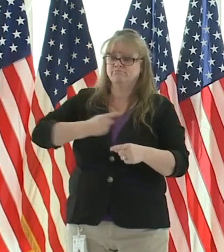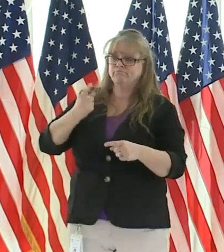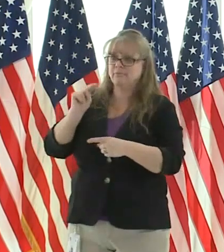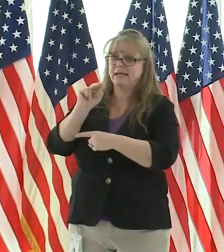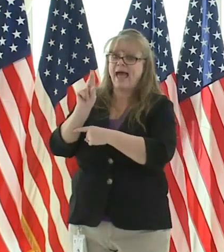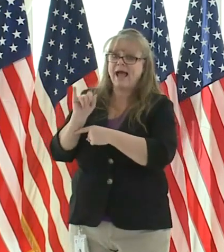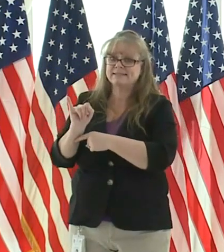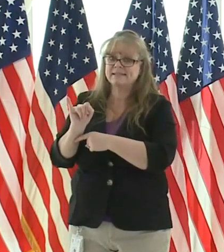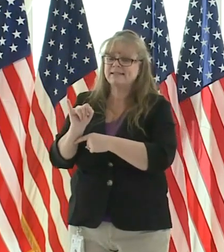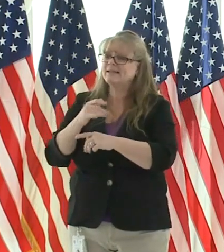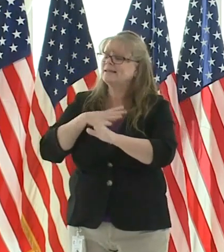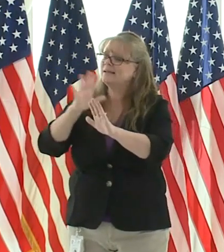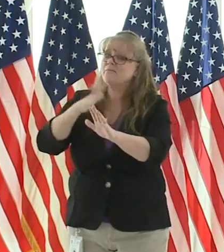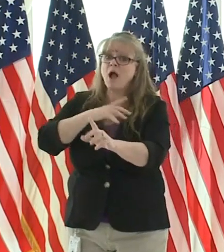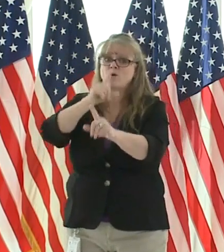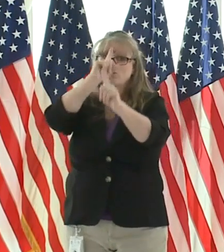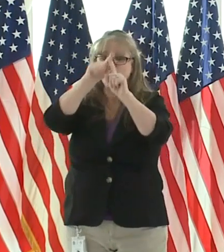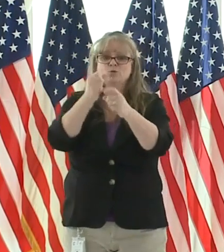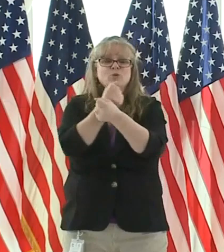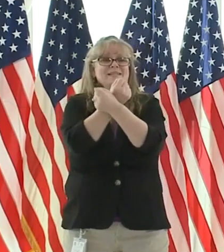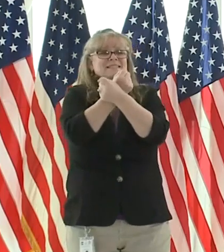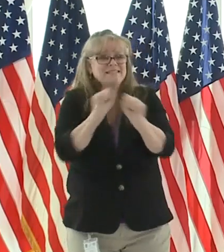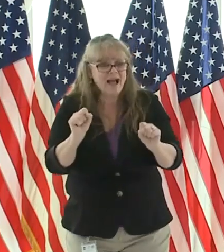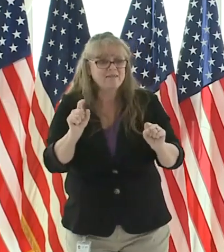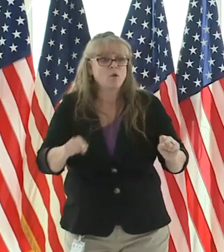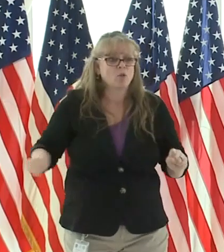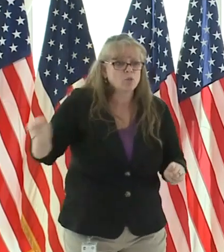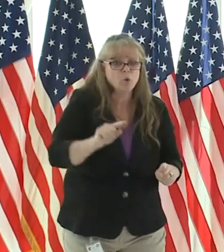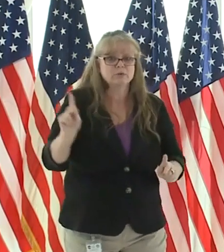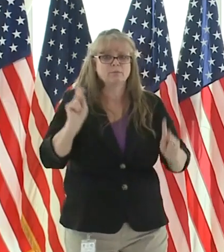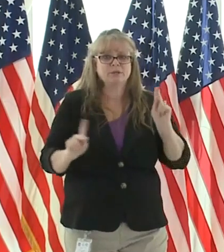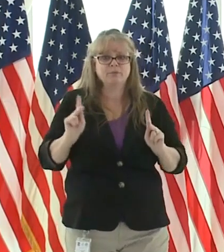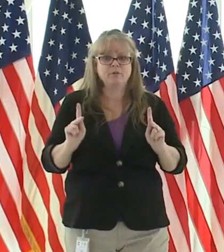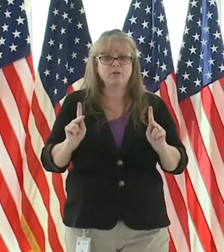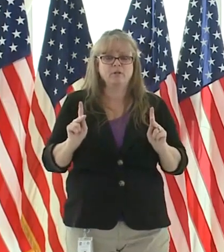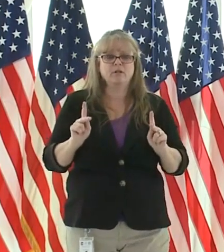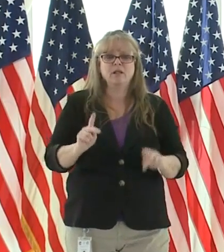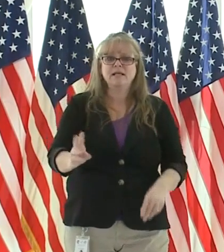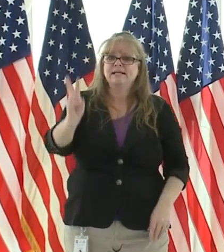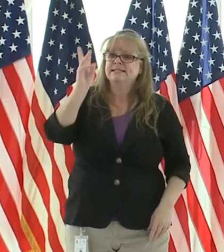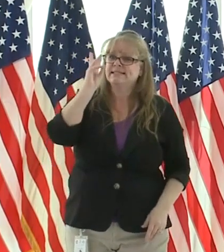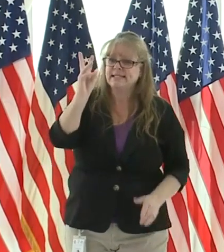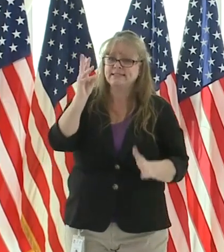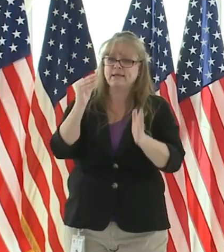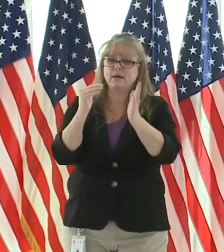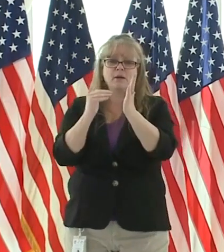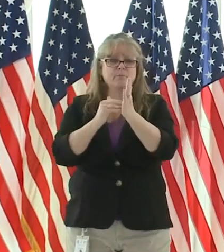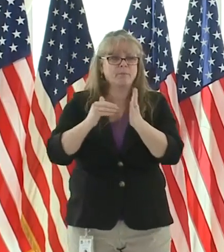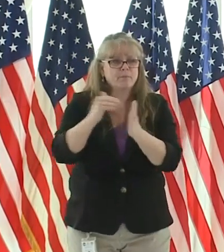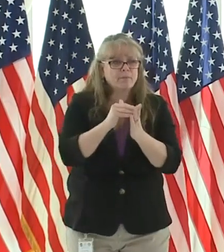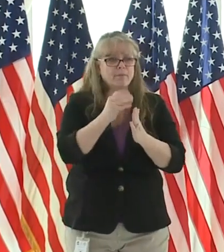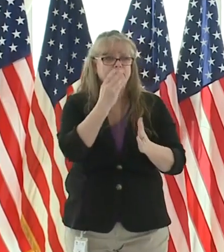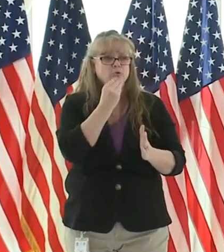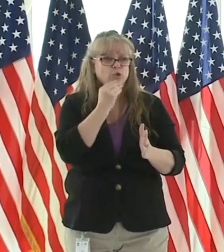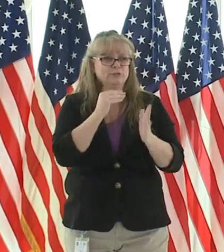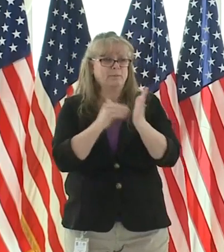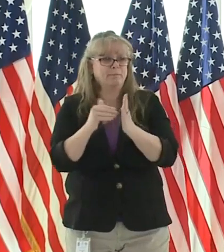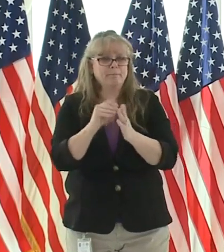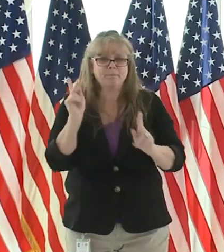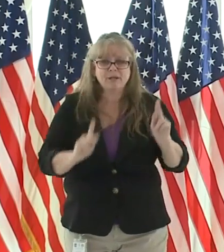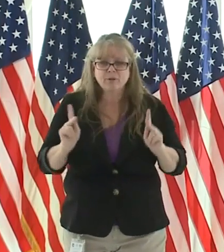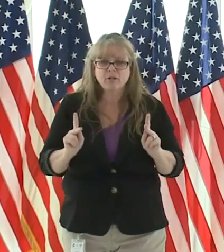of the slaughter of 6 billion Jews and many Gypsies and Catholics and gays and lesbians and Russians and so many